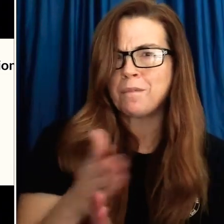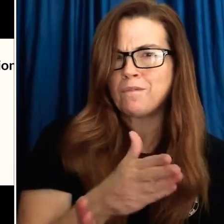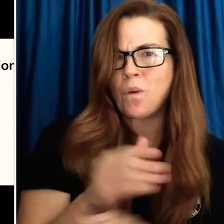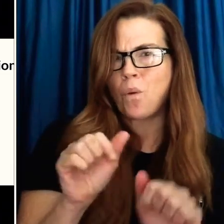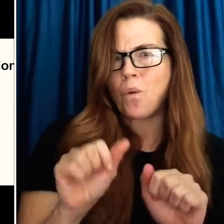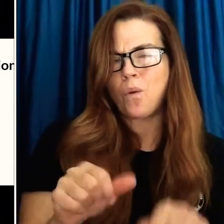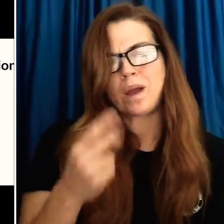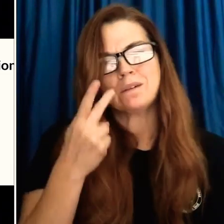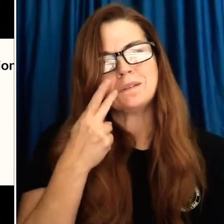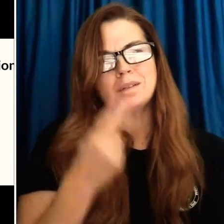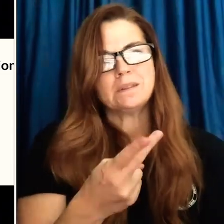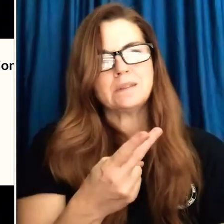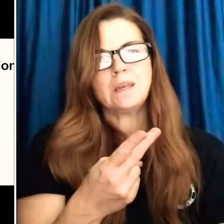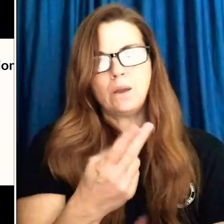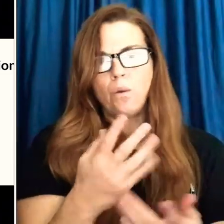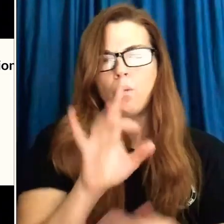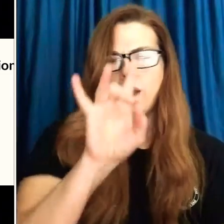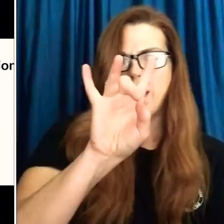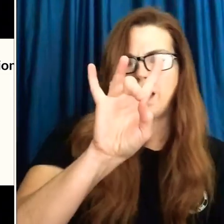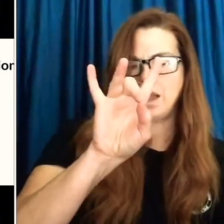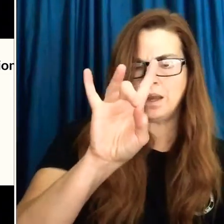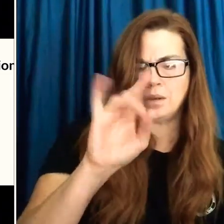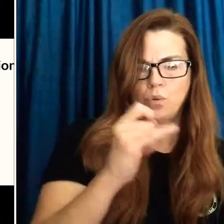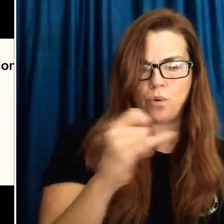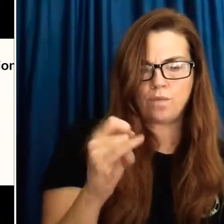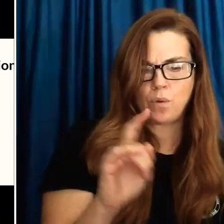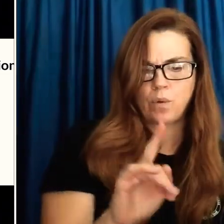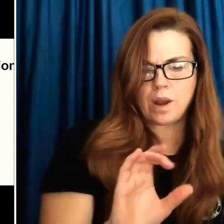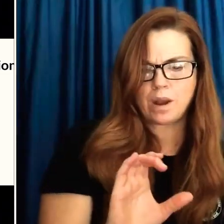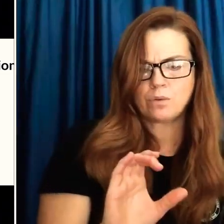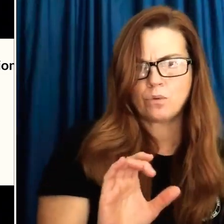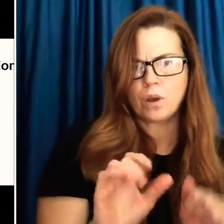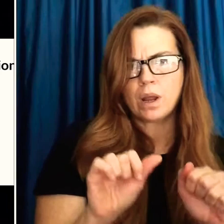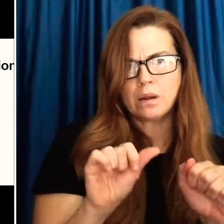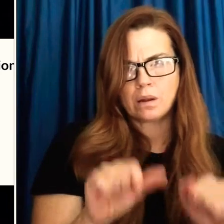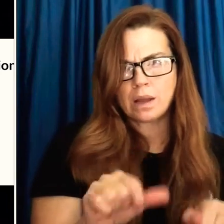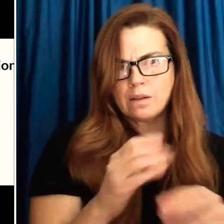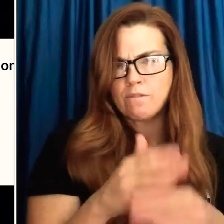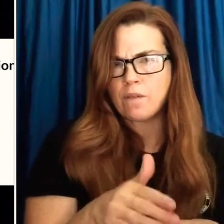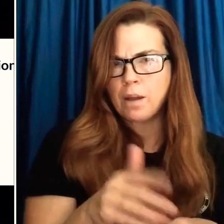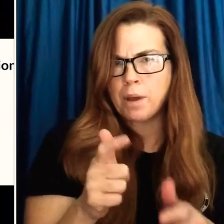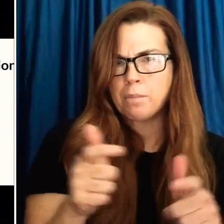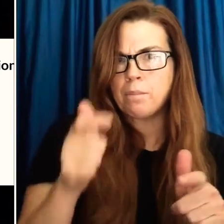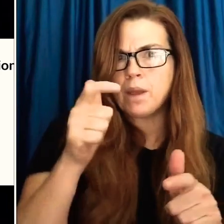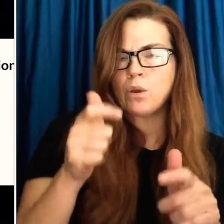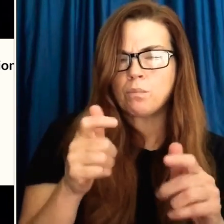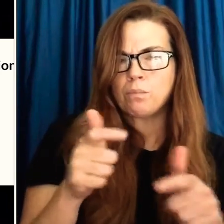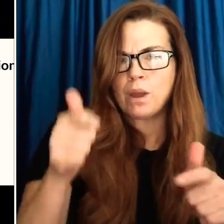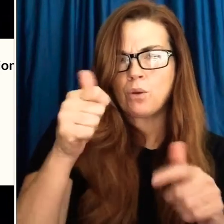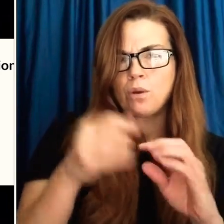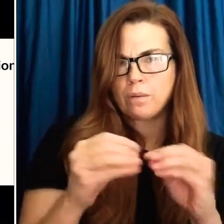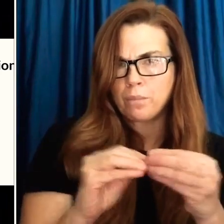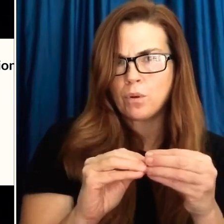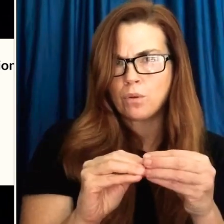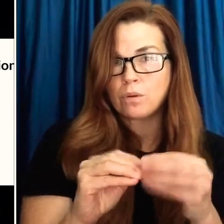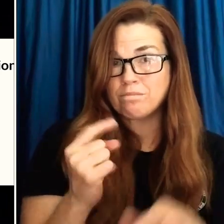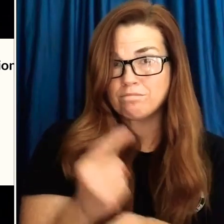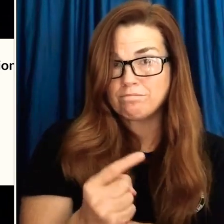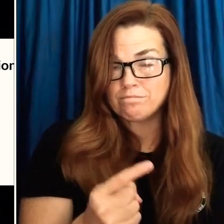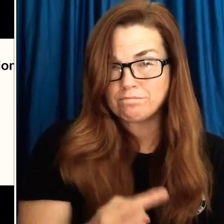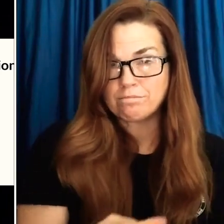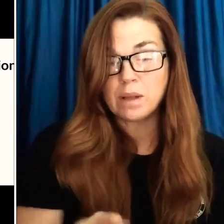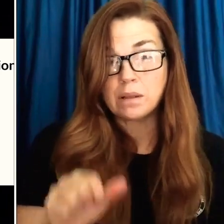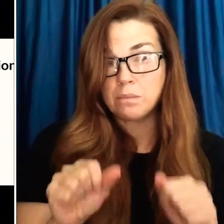can divide 8 over 100 by a higher number, y'all were correct. So if I have 8 over 100, I